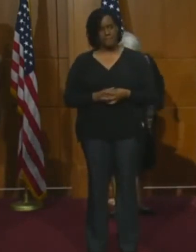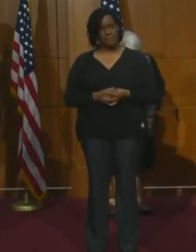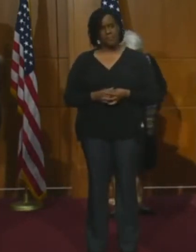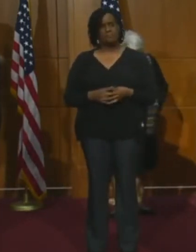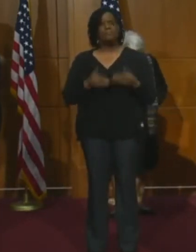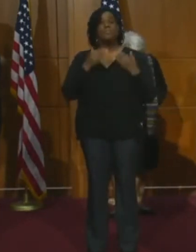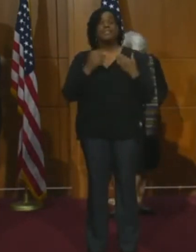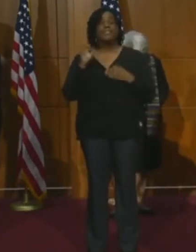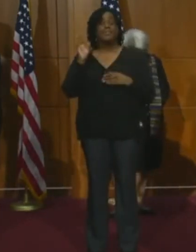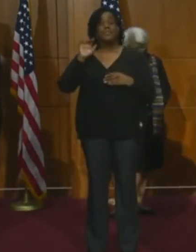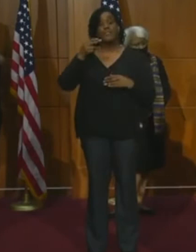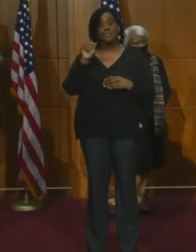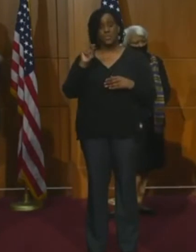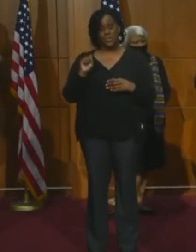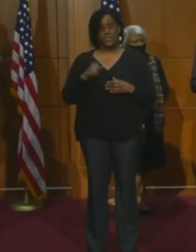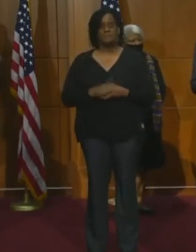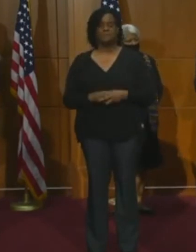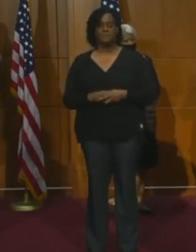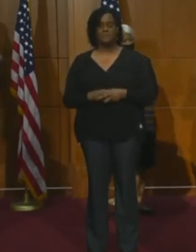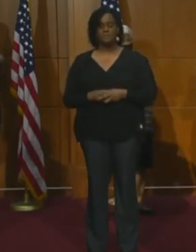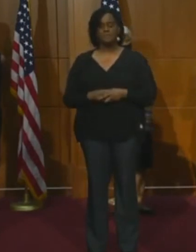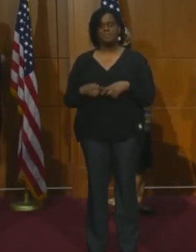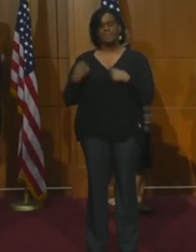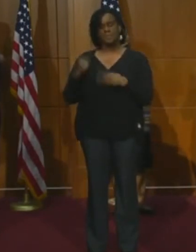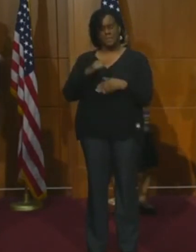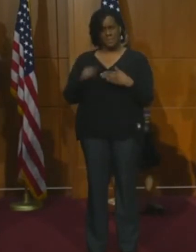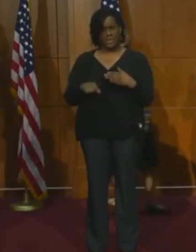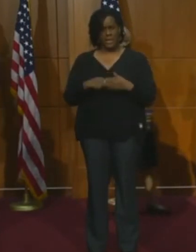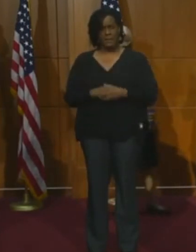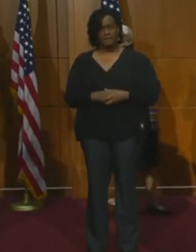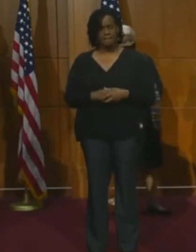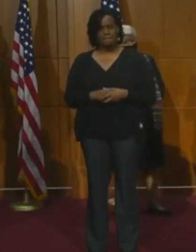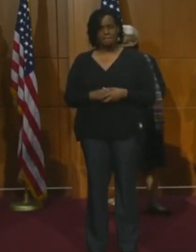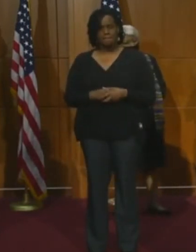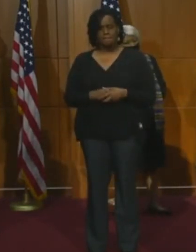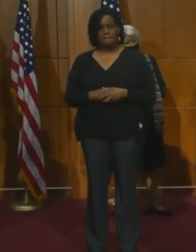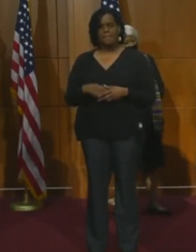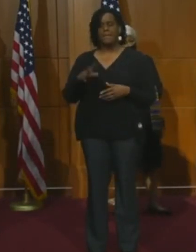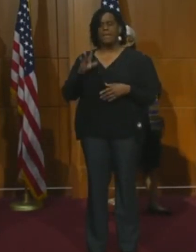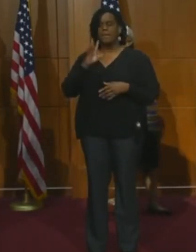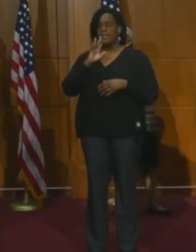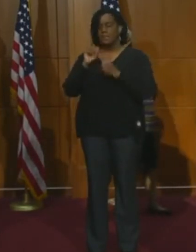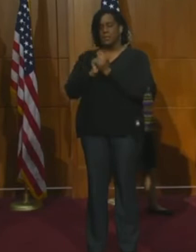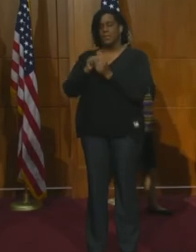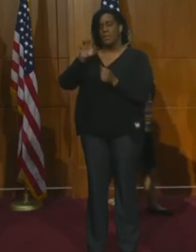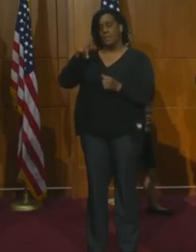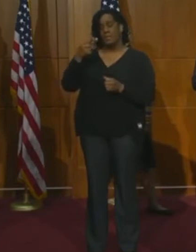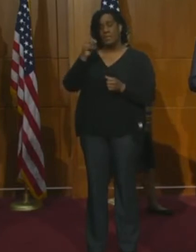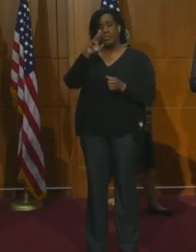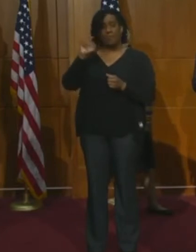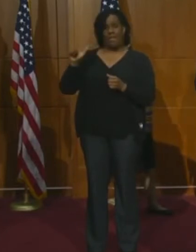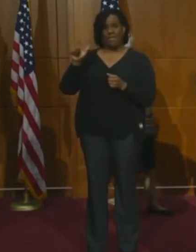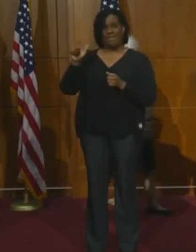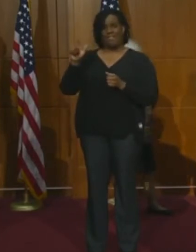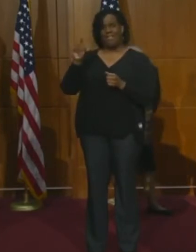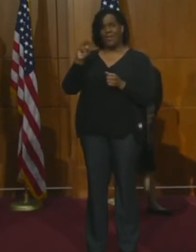Thank you, Reverend Jones. So over this past weekend, I spoke with my friend Pharrell Williams,